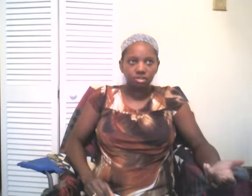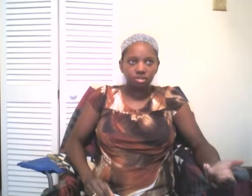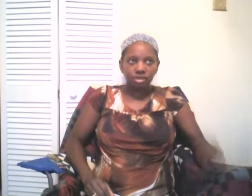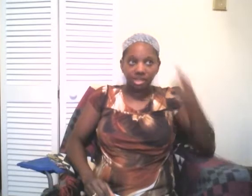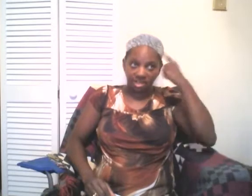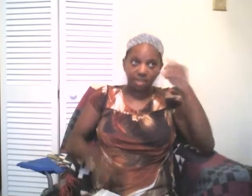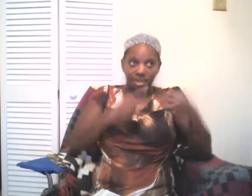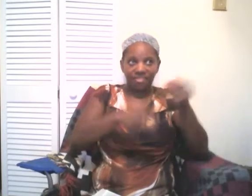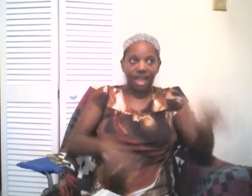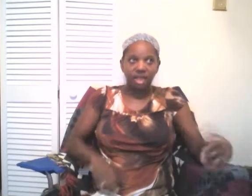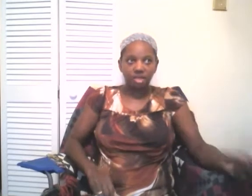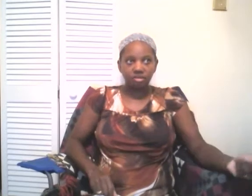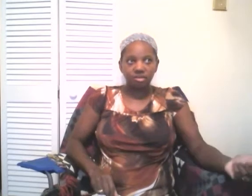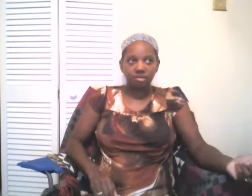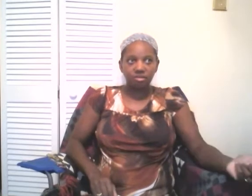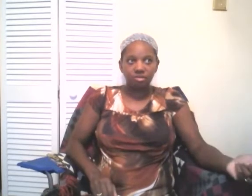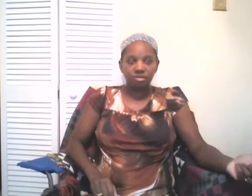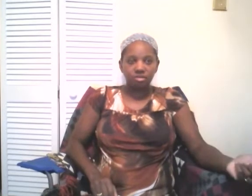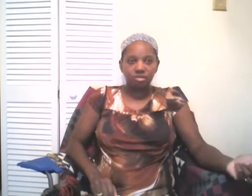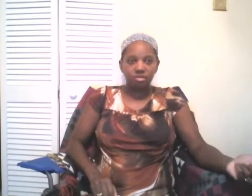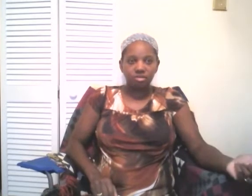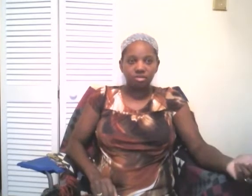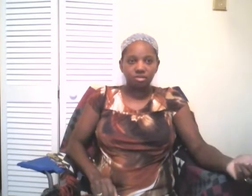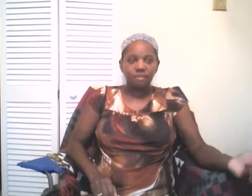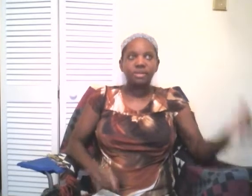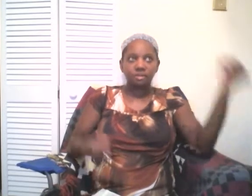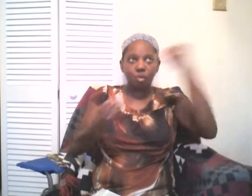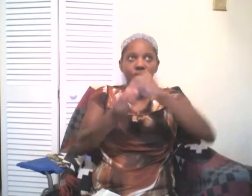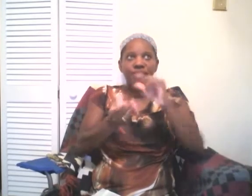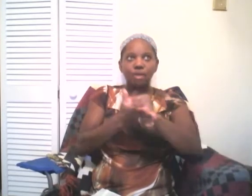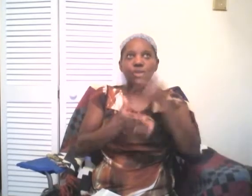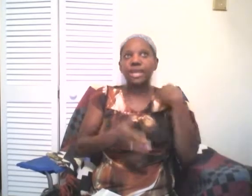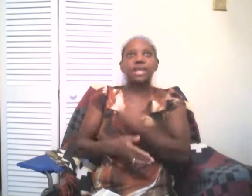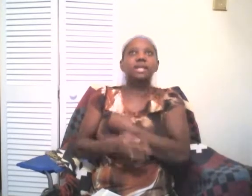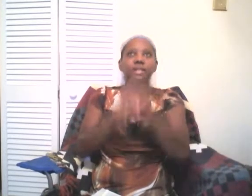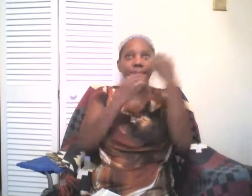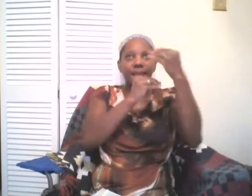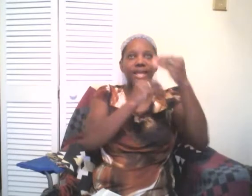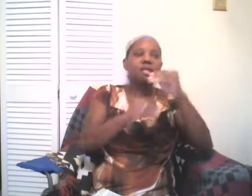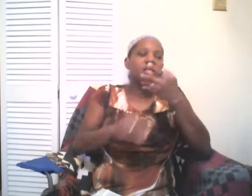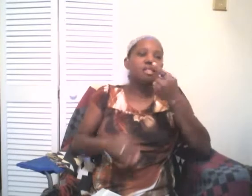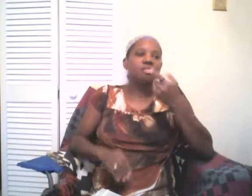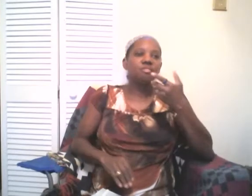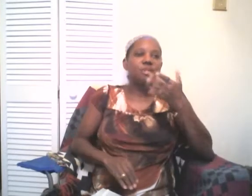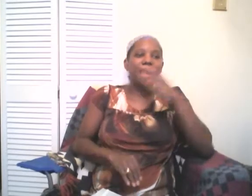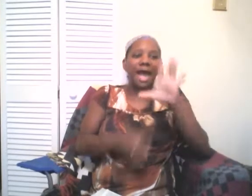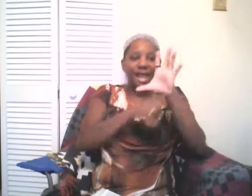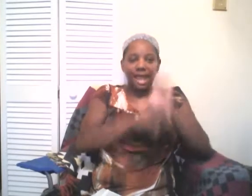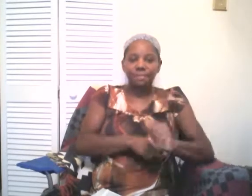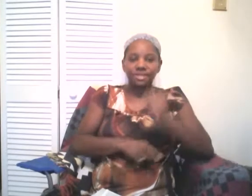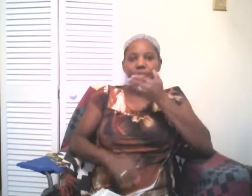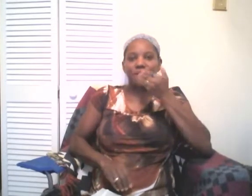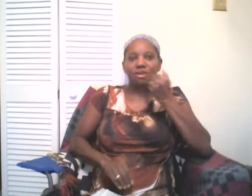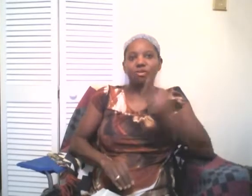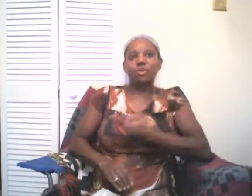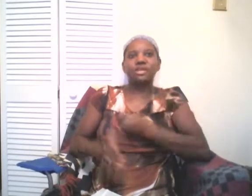We need to think about that. I mean, the more that we eliminate the bad habits, the better we